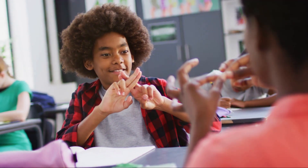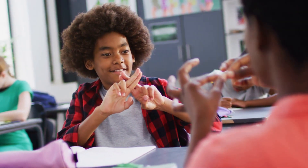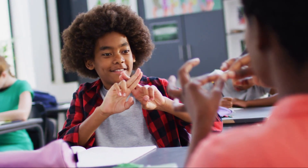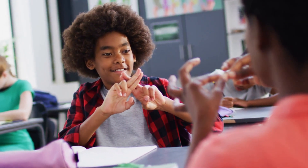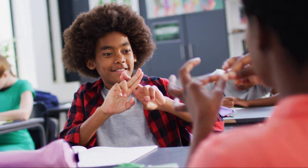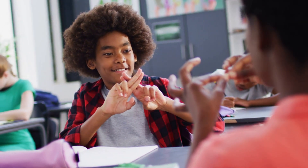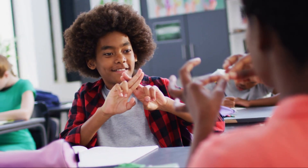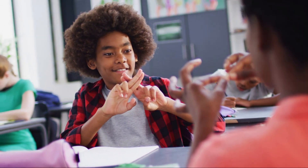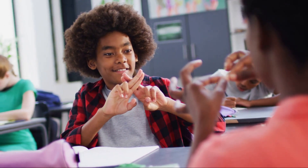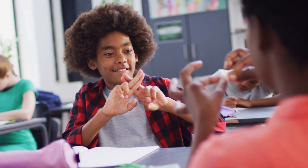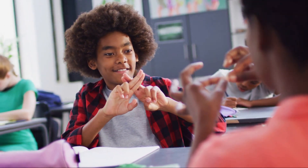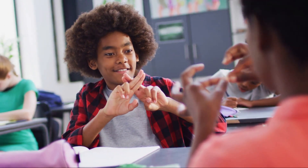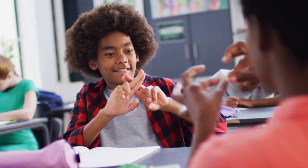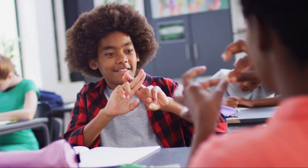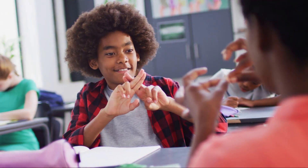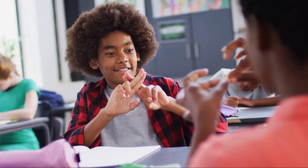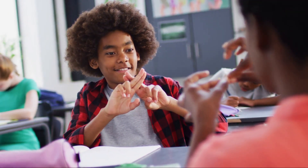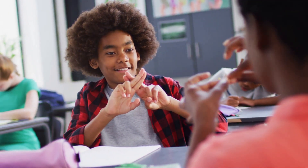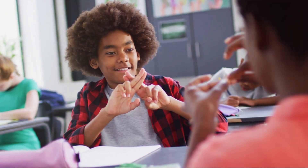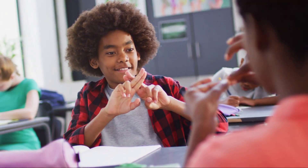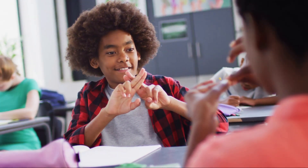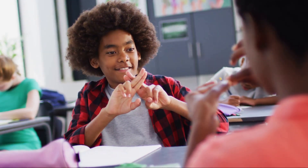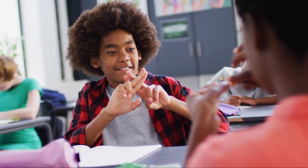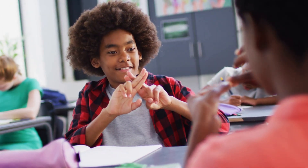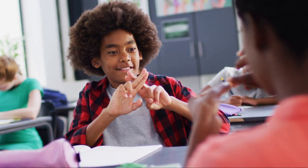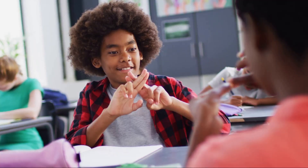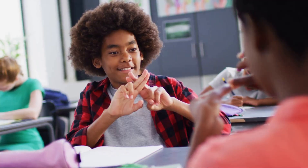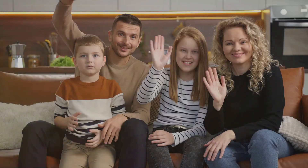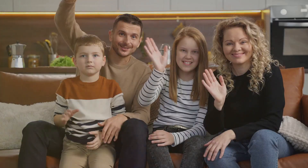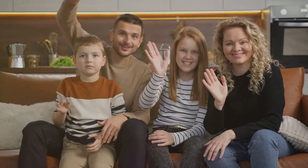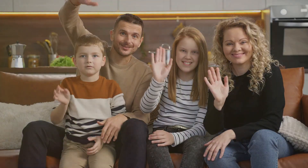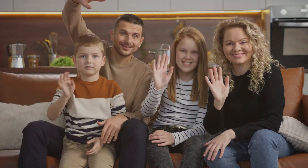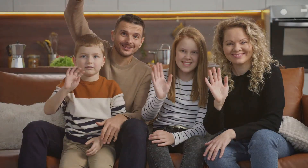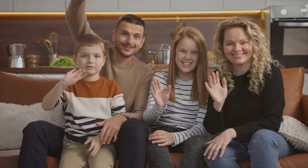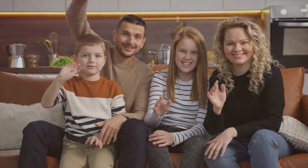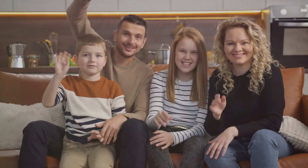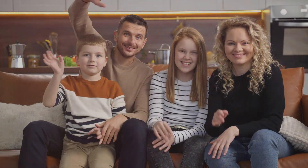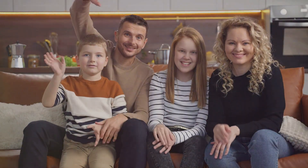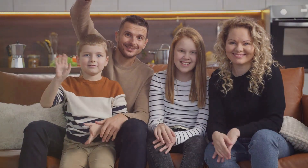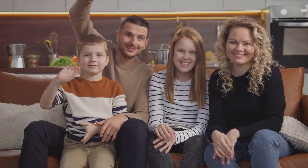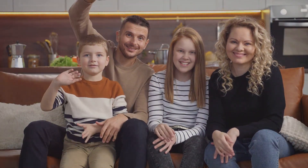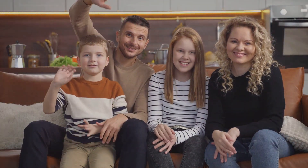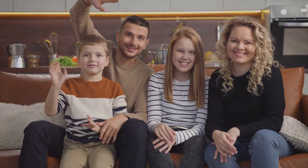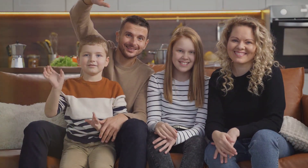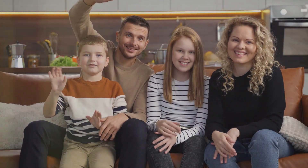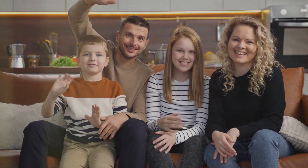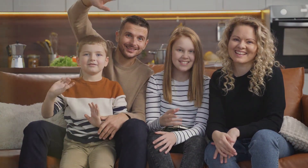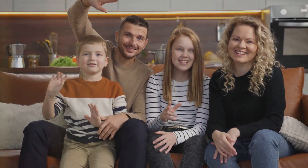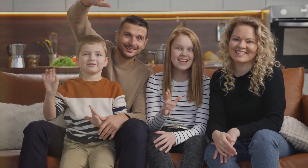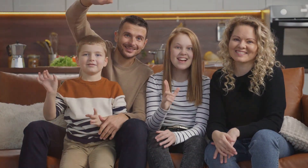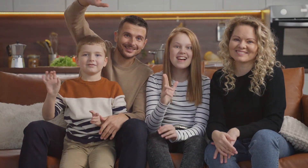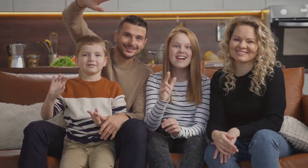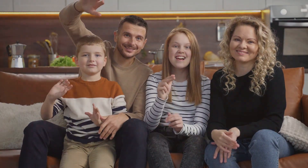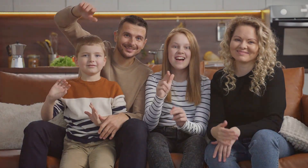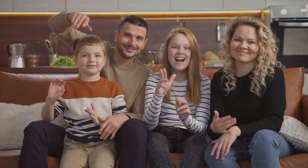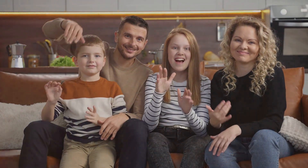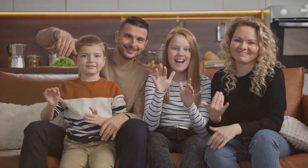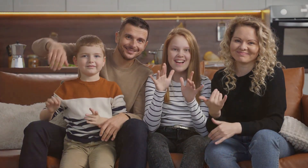many Deaf individuals are born into hearing families. Beyond language, an integral part of Deaf culture is the concept